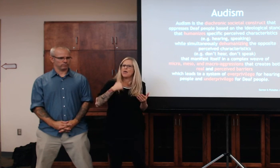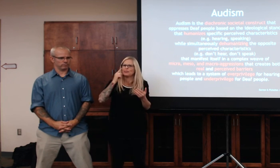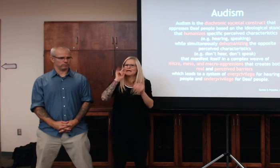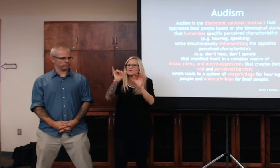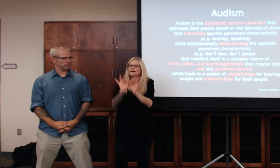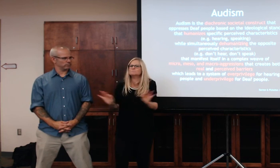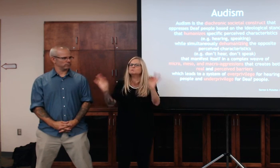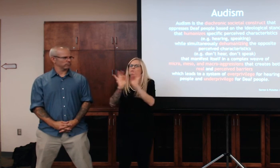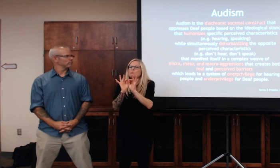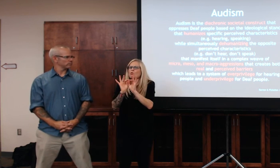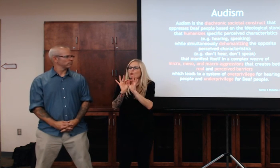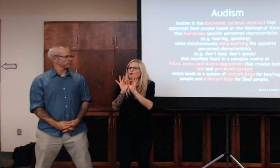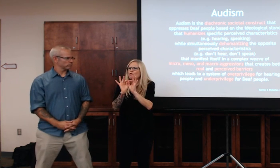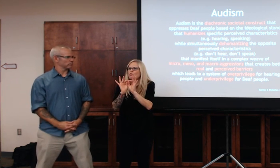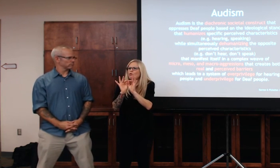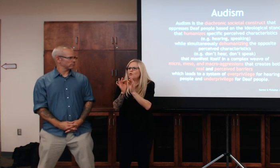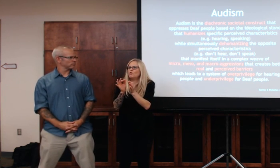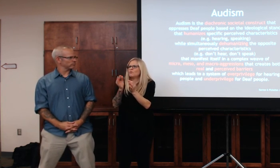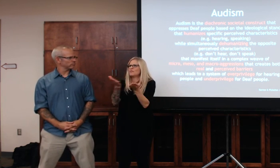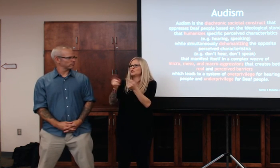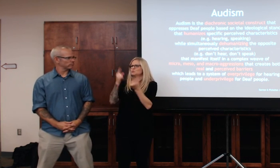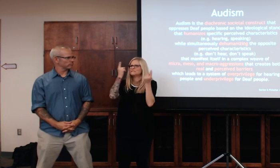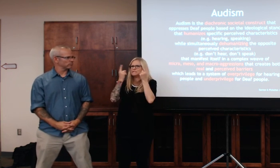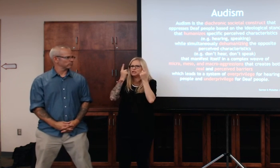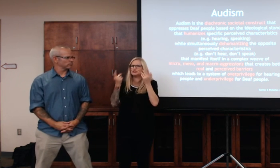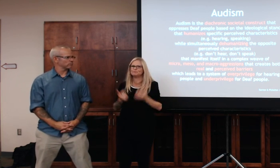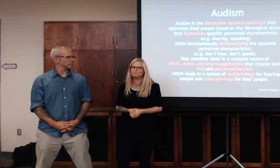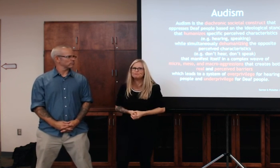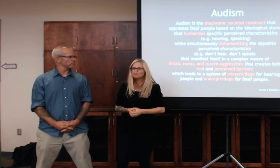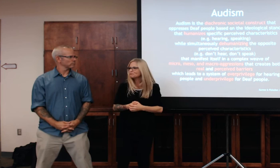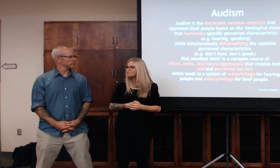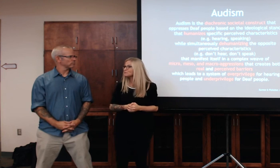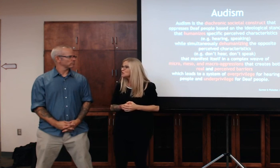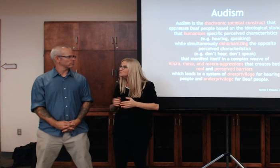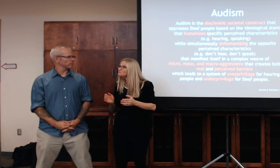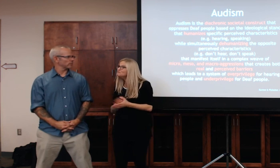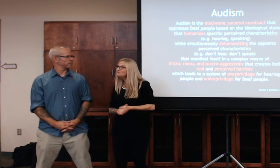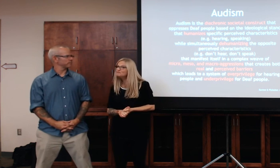So I think that's very important. That's an important thing to consider.